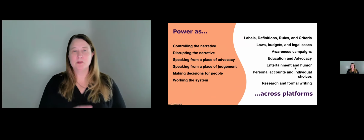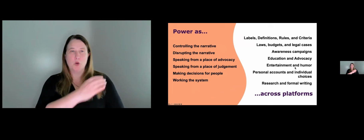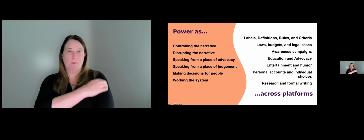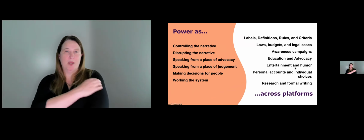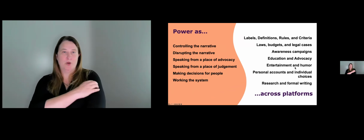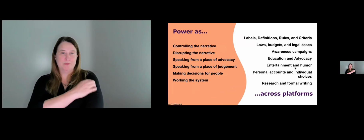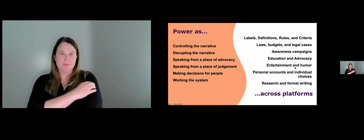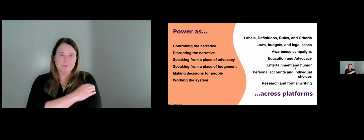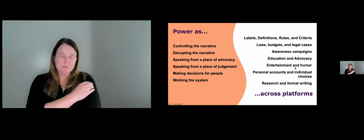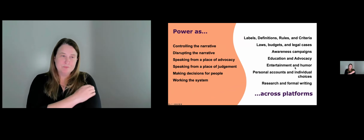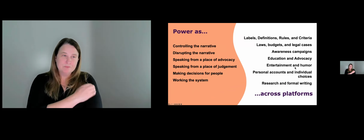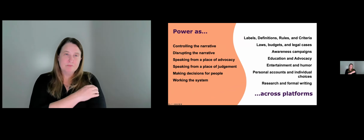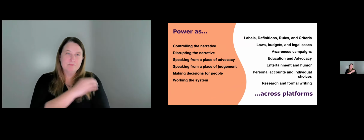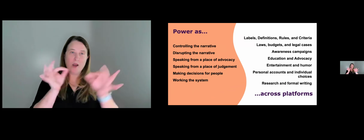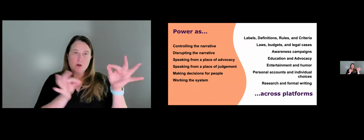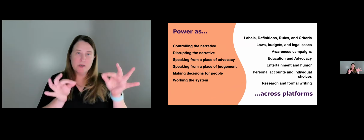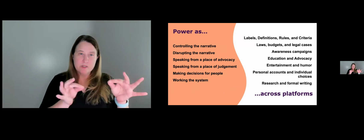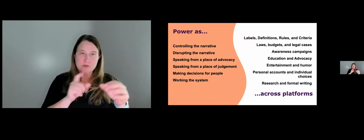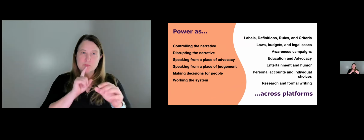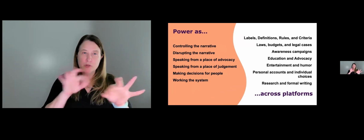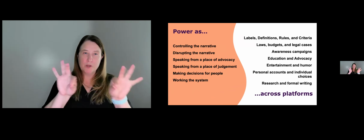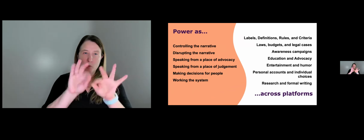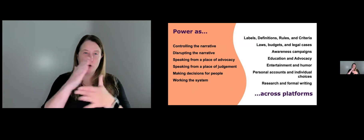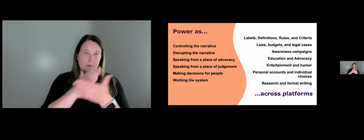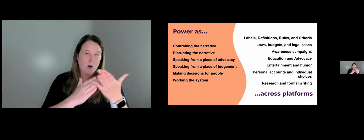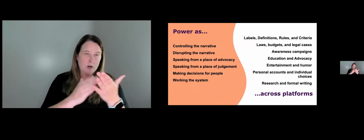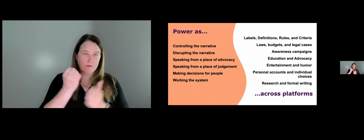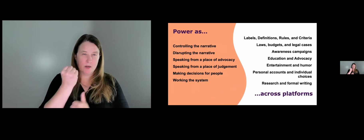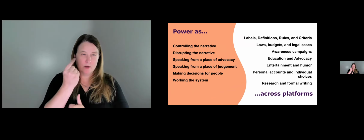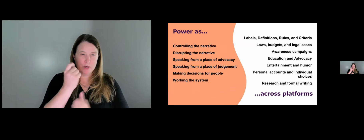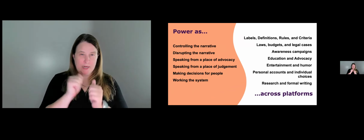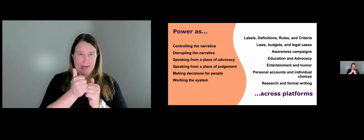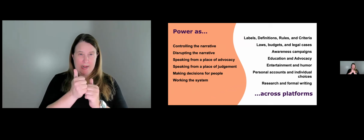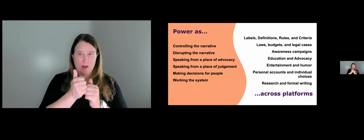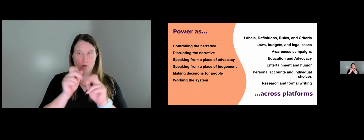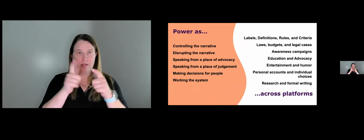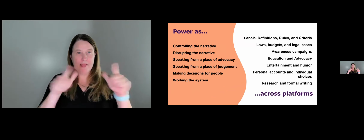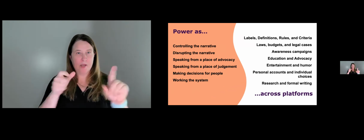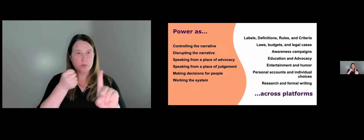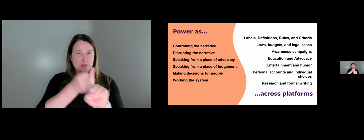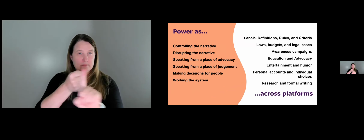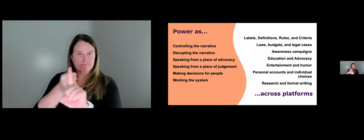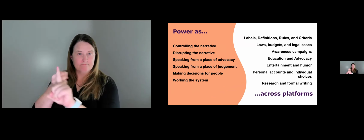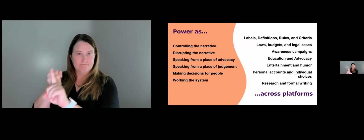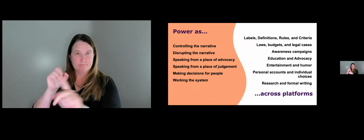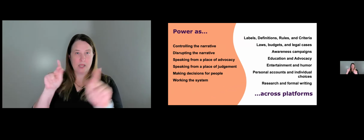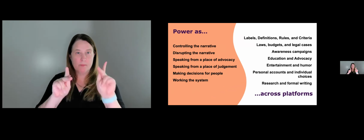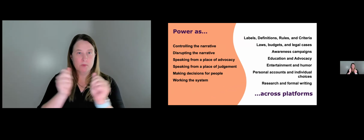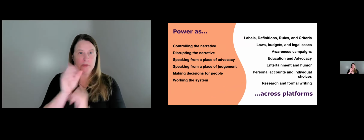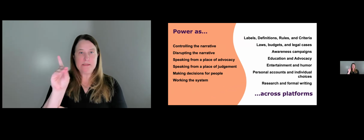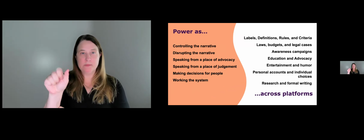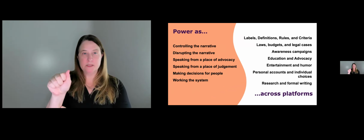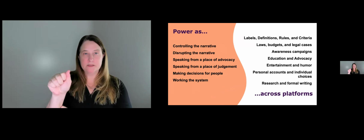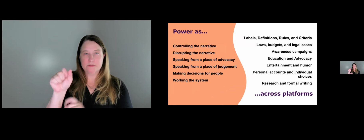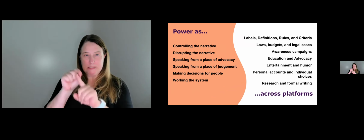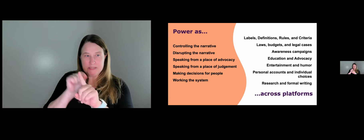feelings about people with disabilities? So power is a really important part of understanding